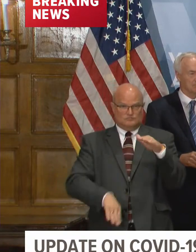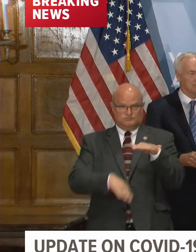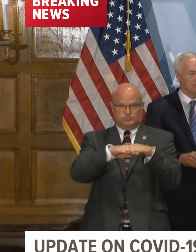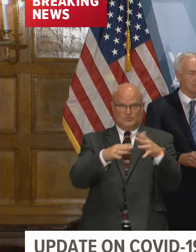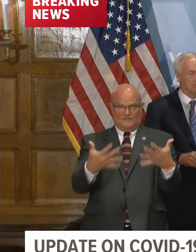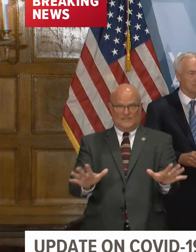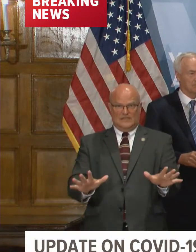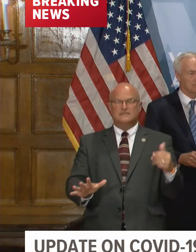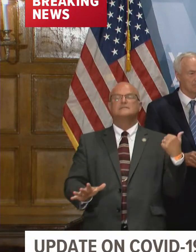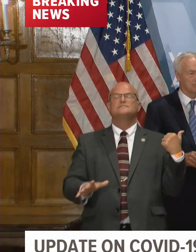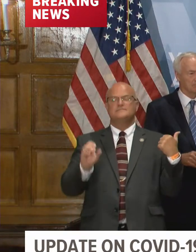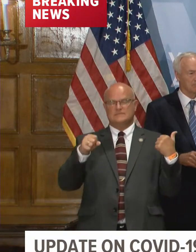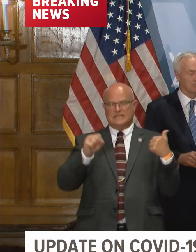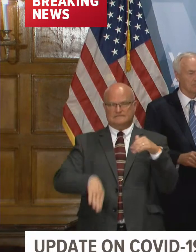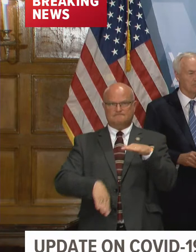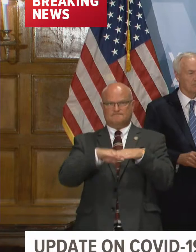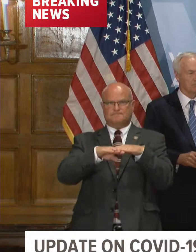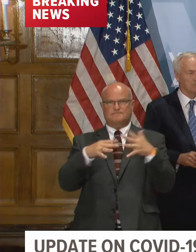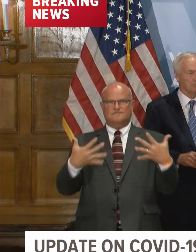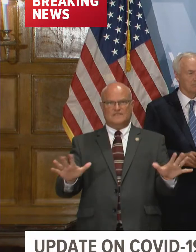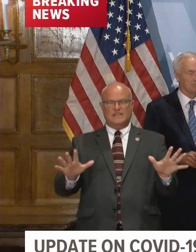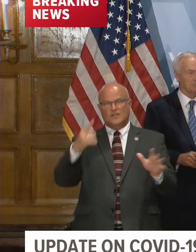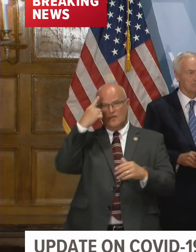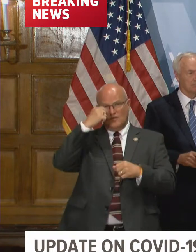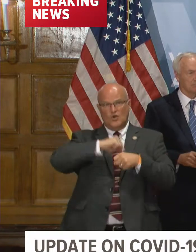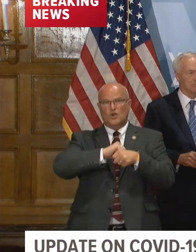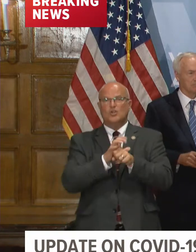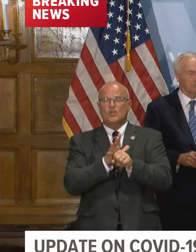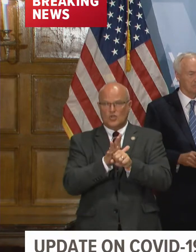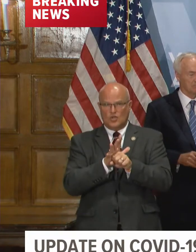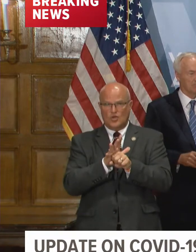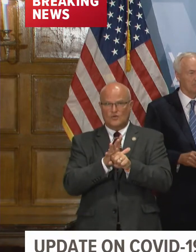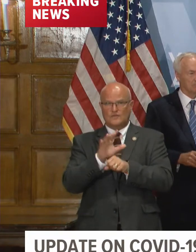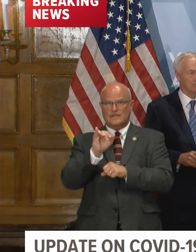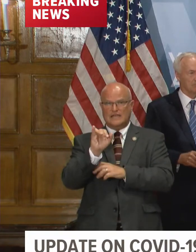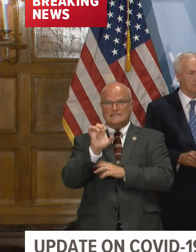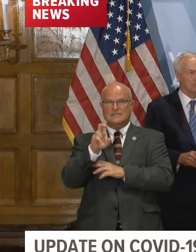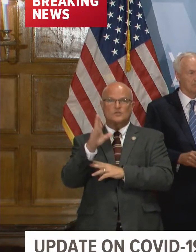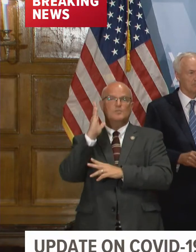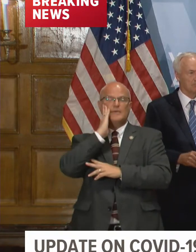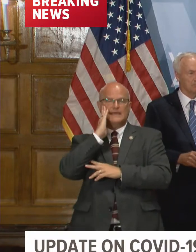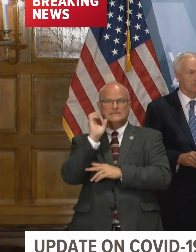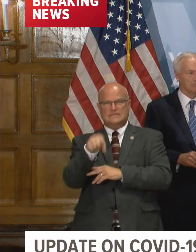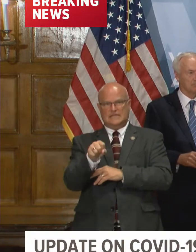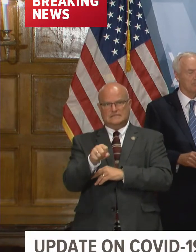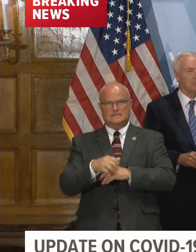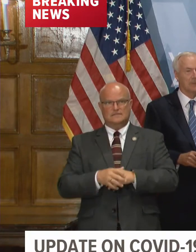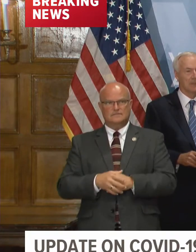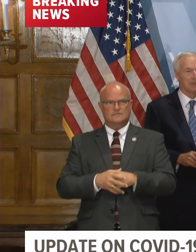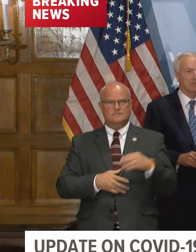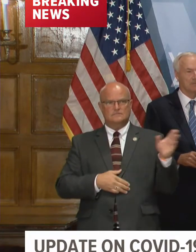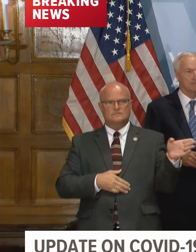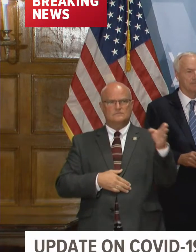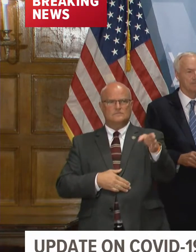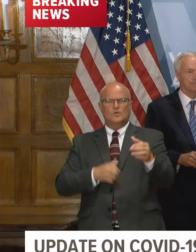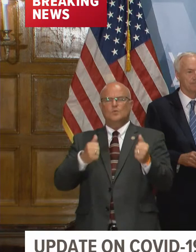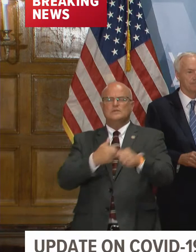out. We are maxed out for COVID ICU beds, yes. Which